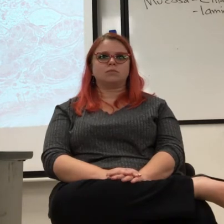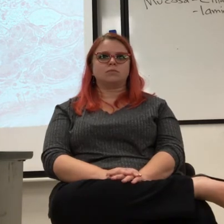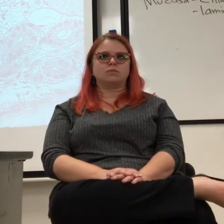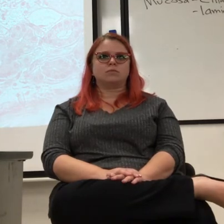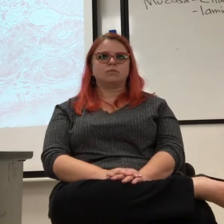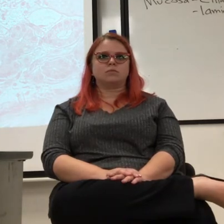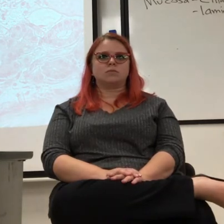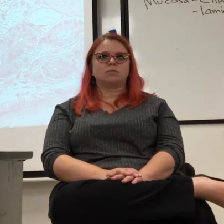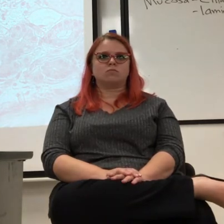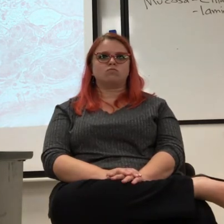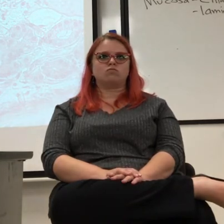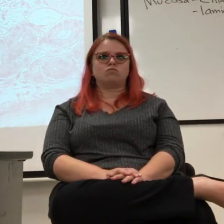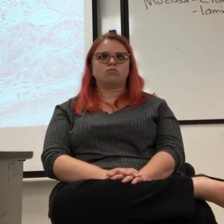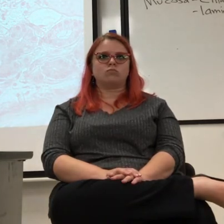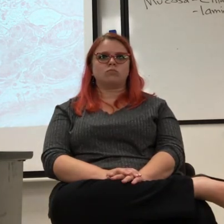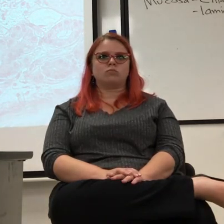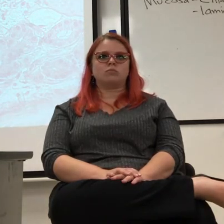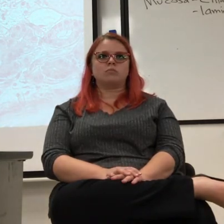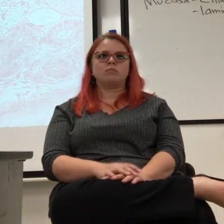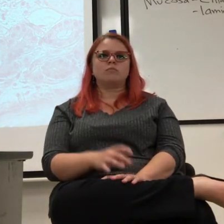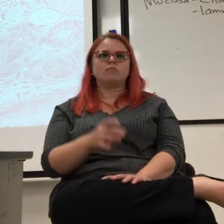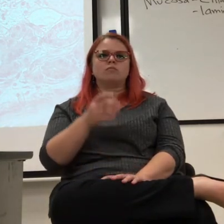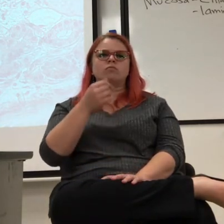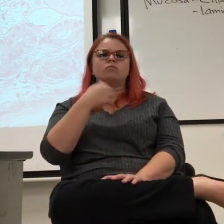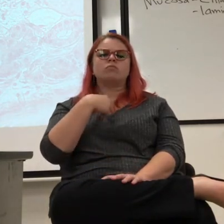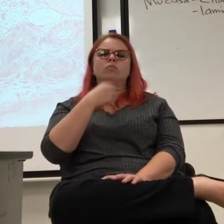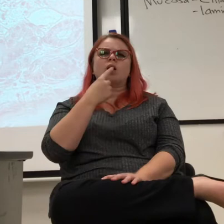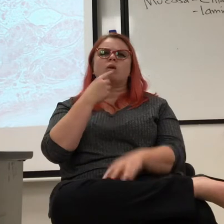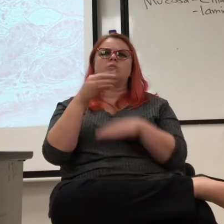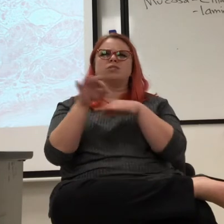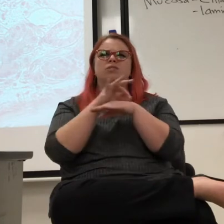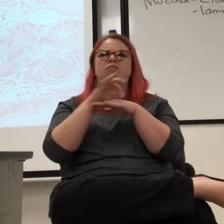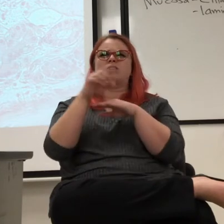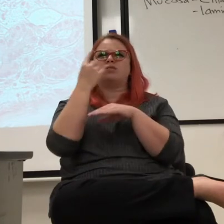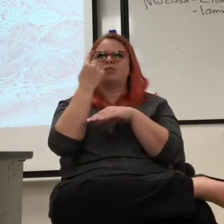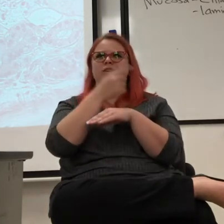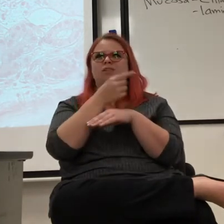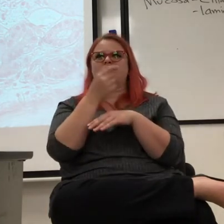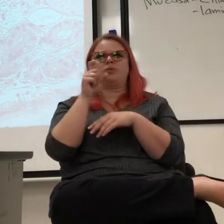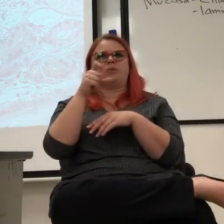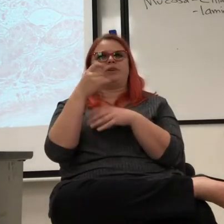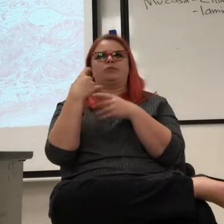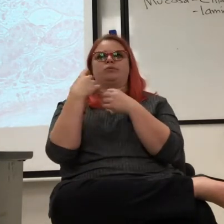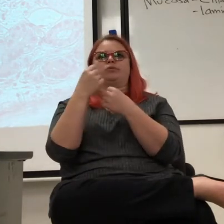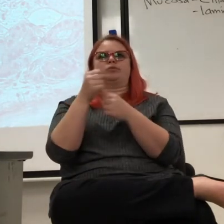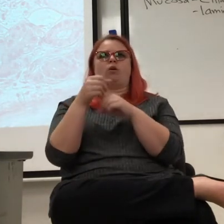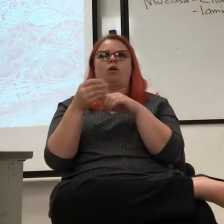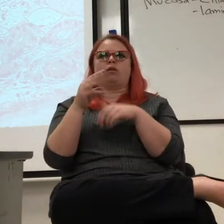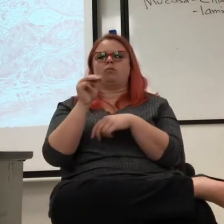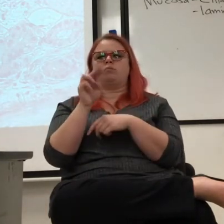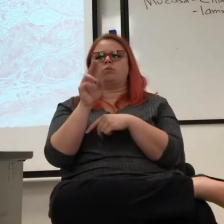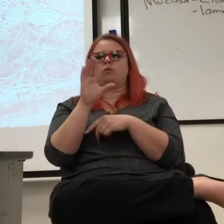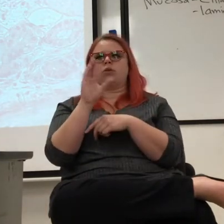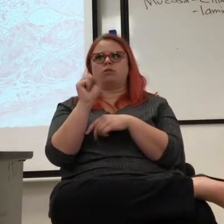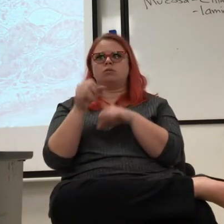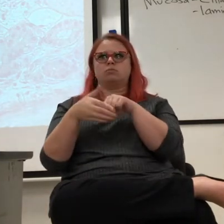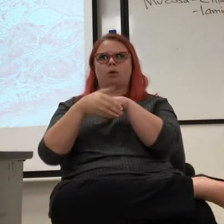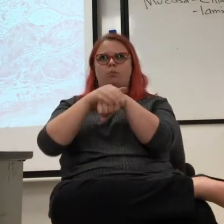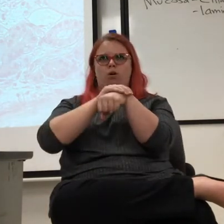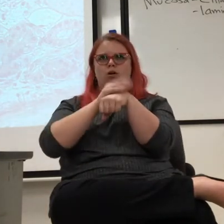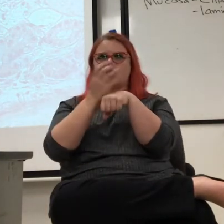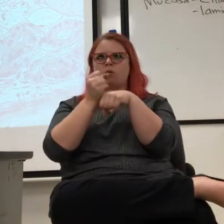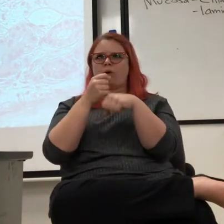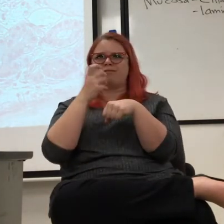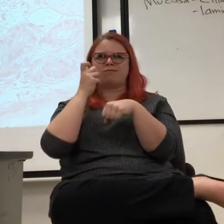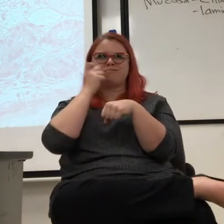Now, I would say the function of this is to make it a good mucous membrane. You want a nice thick layer of mucus